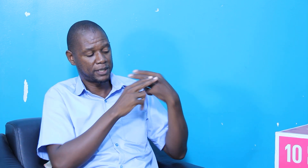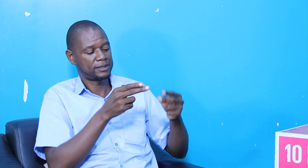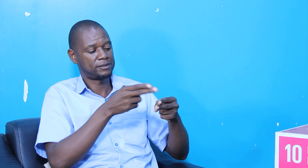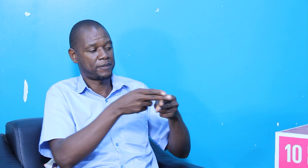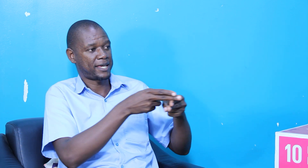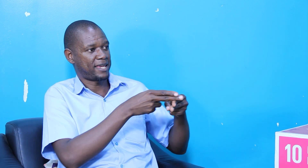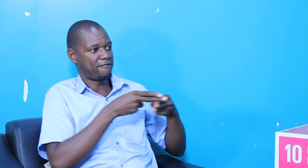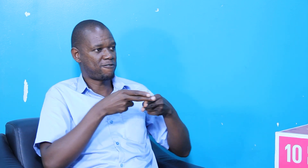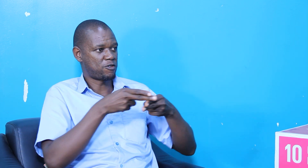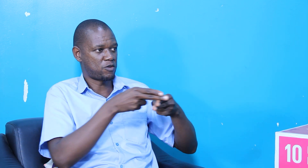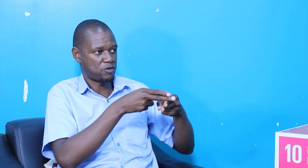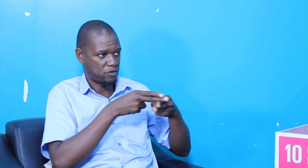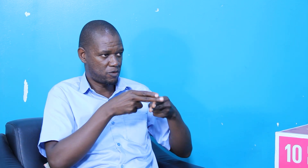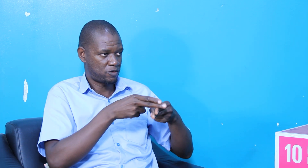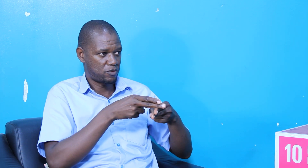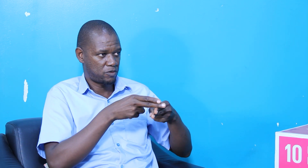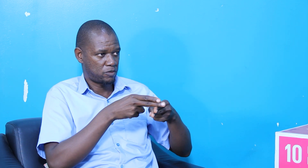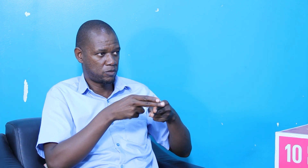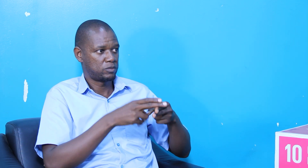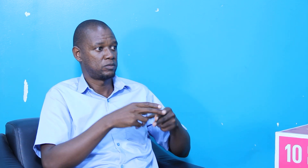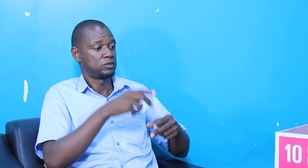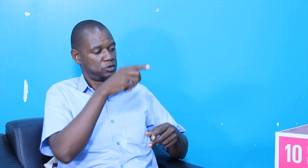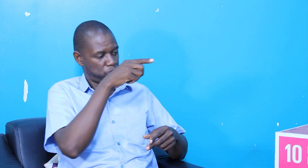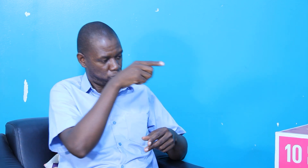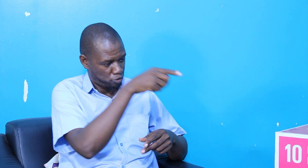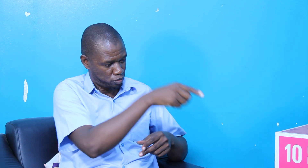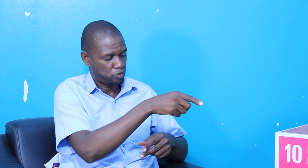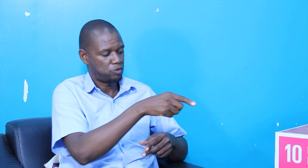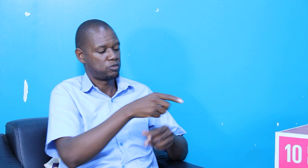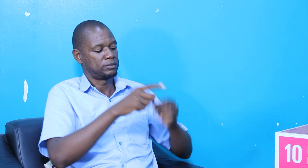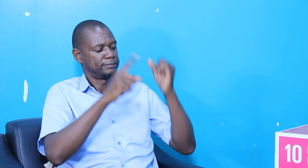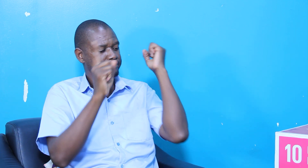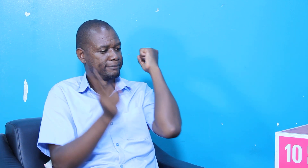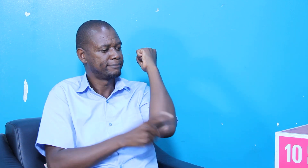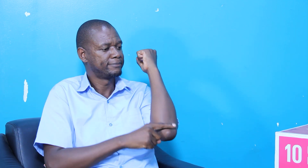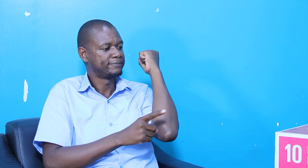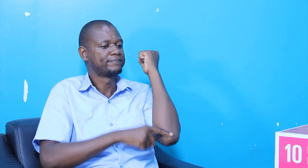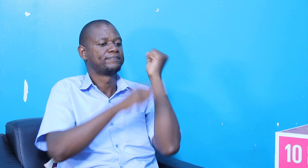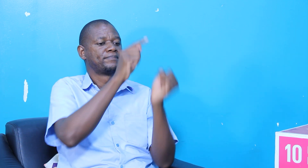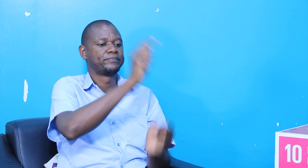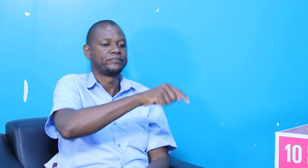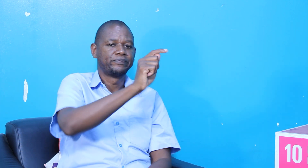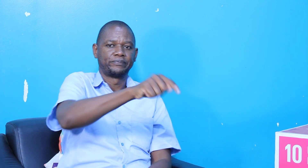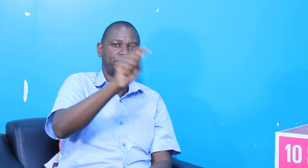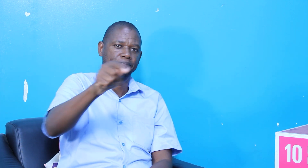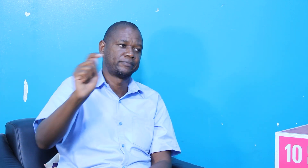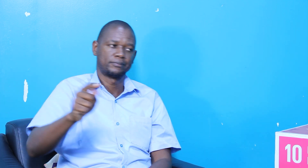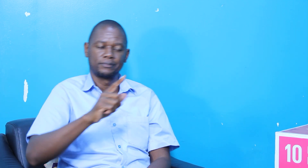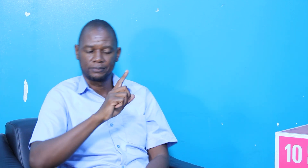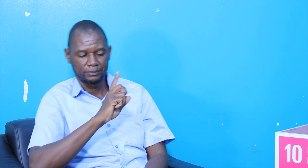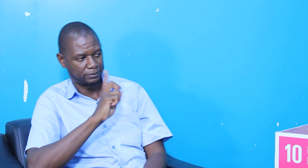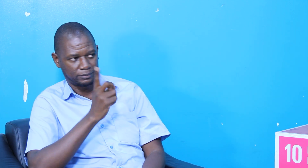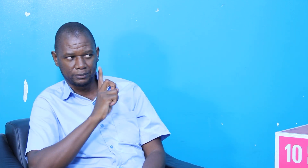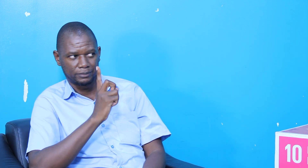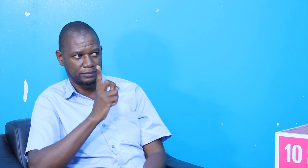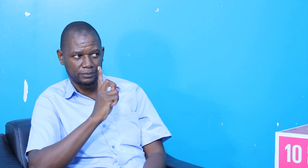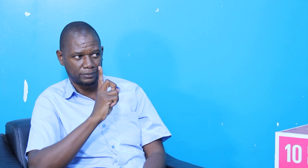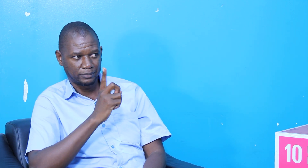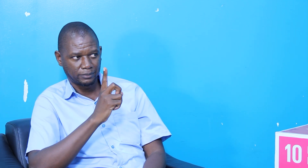the deaf people have a responsibility of being careful. You shouldn't have sex with every person that comes